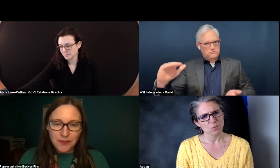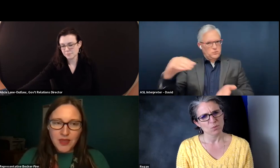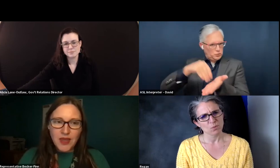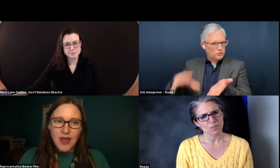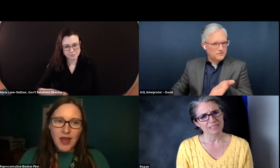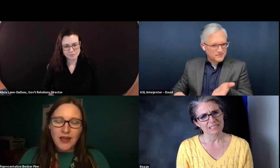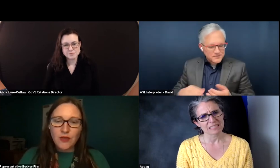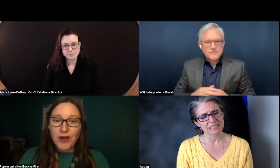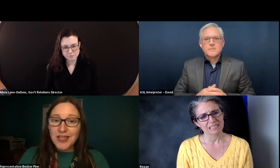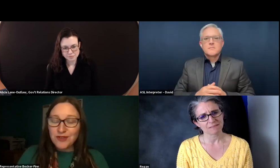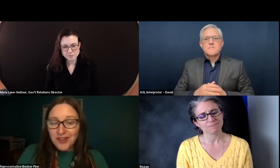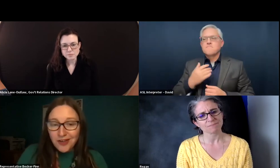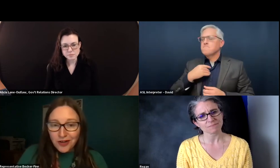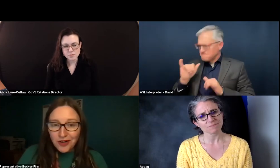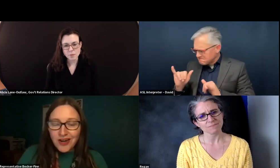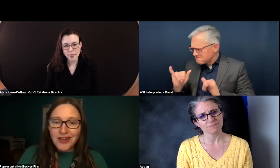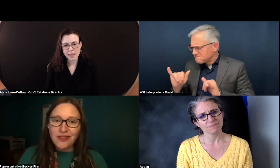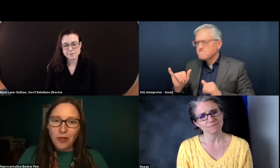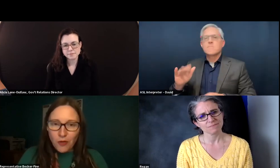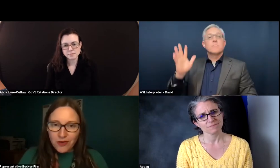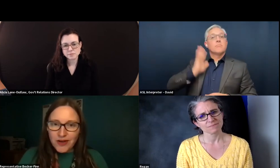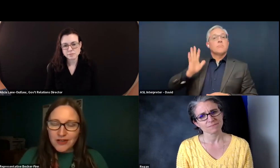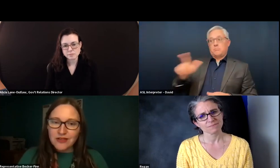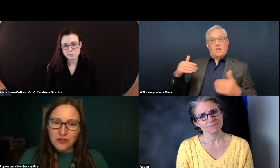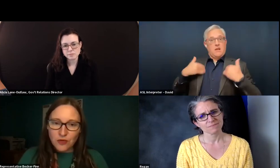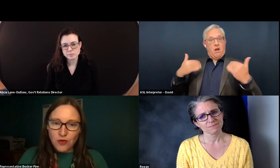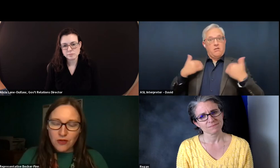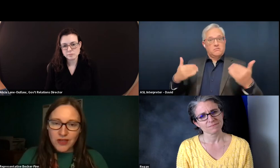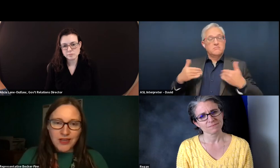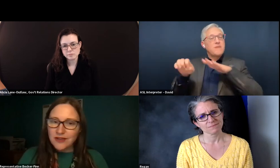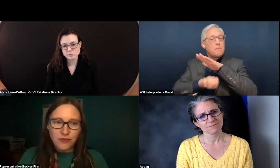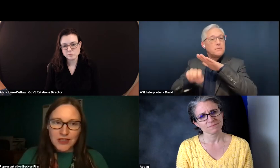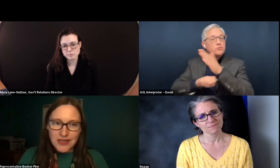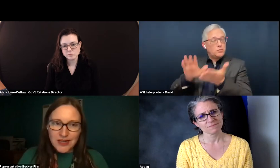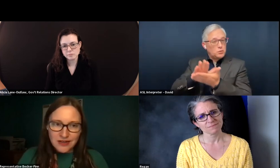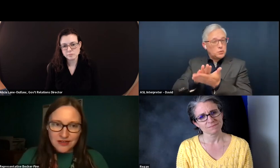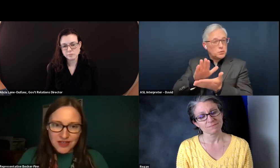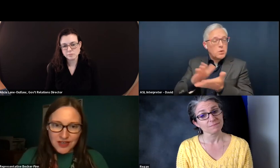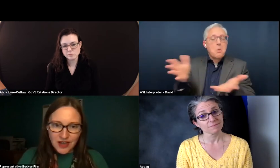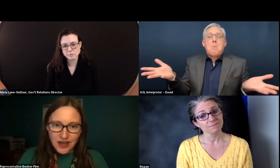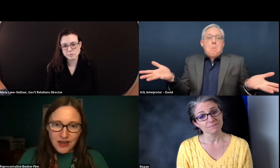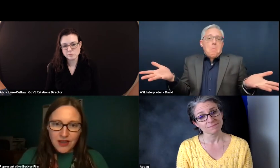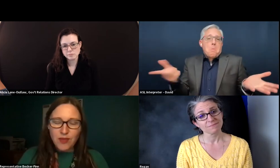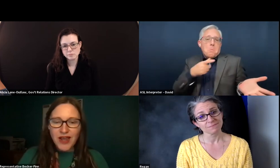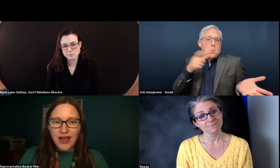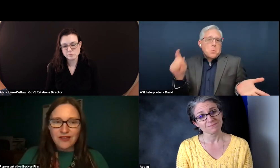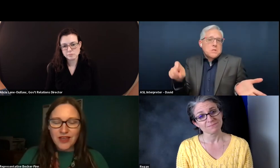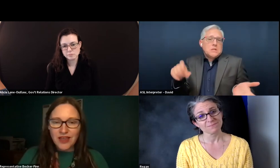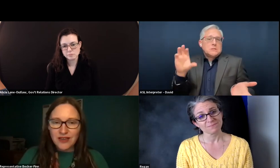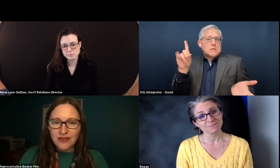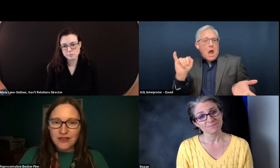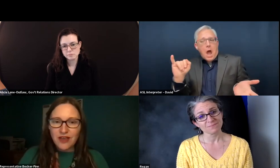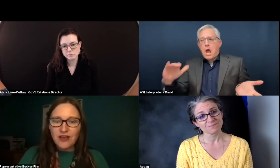him. And when he was younger and in the lower grades in school, he didn't really need a CDI. But